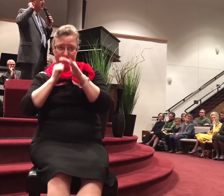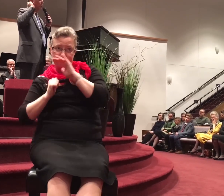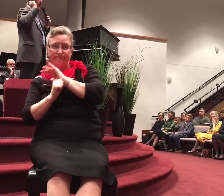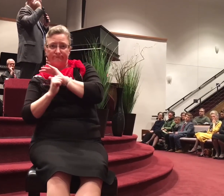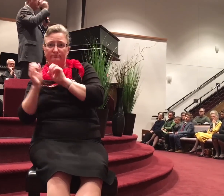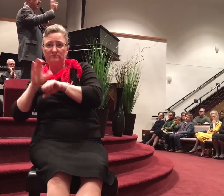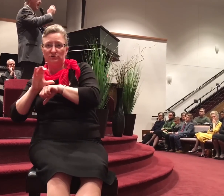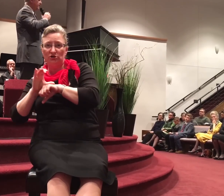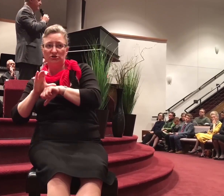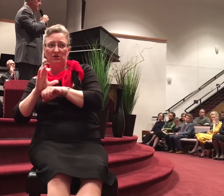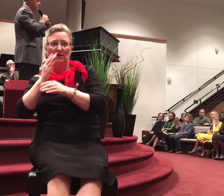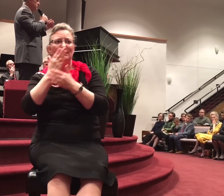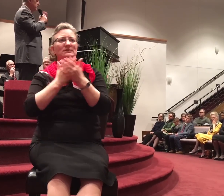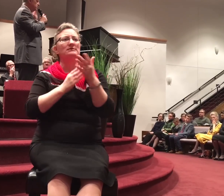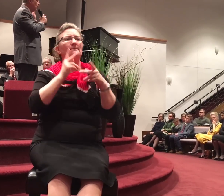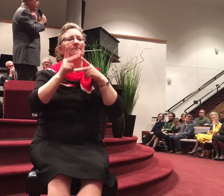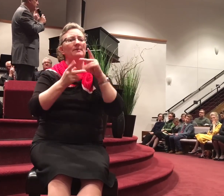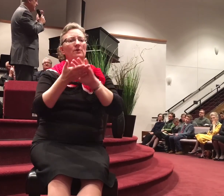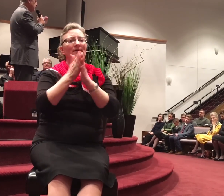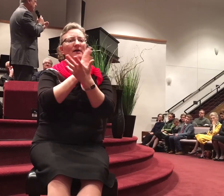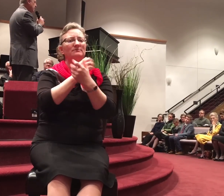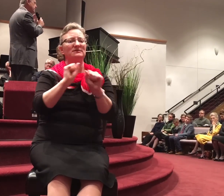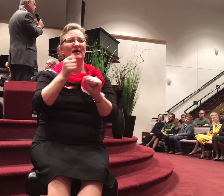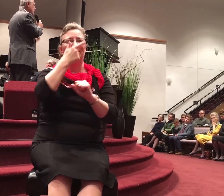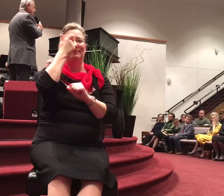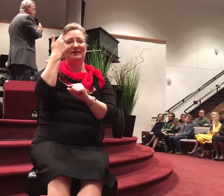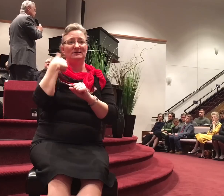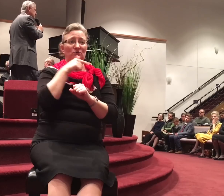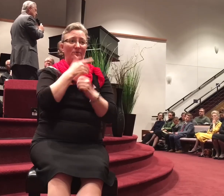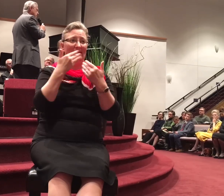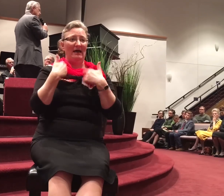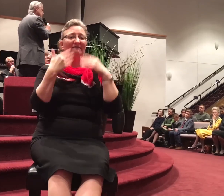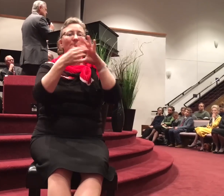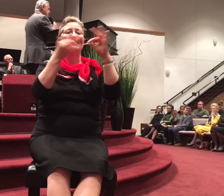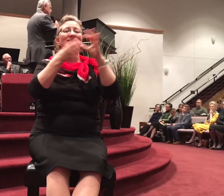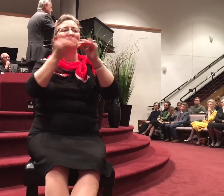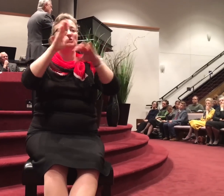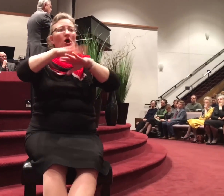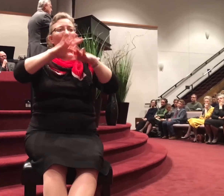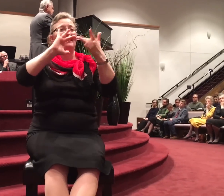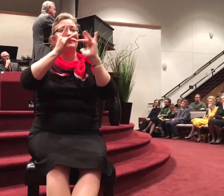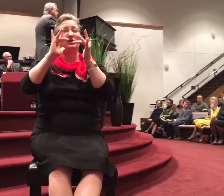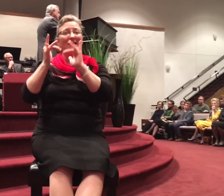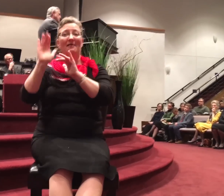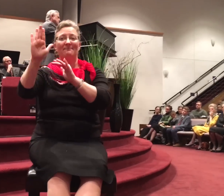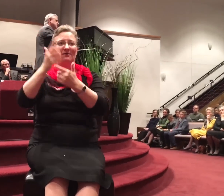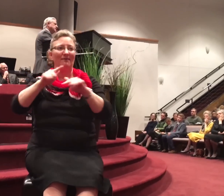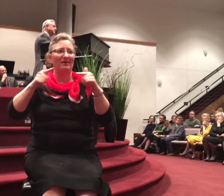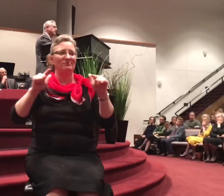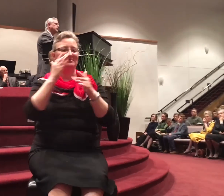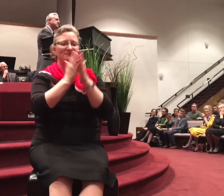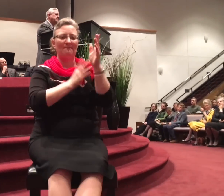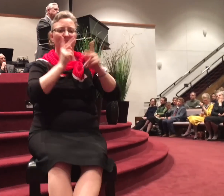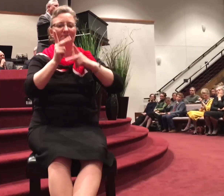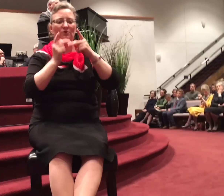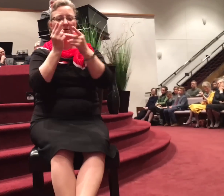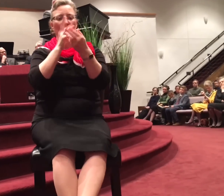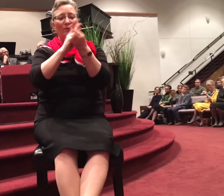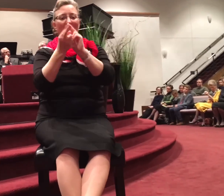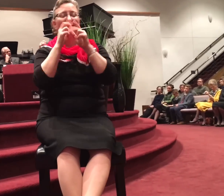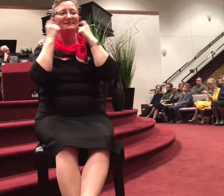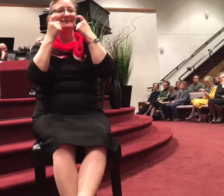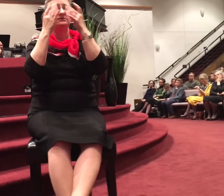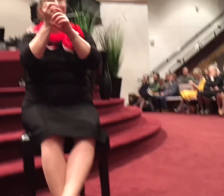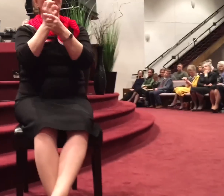because we have messages over the internet in their language. And some of them are repenting of their sins and receiving the